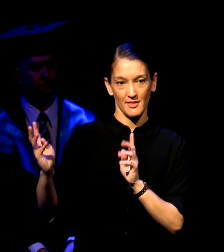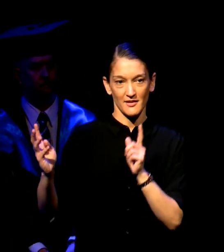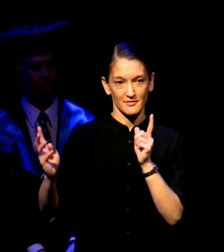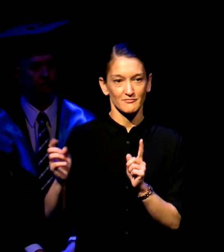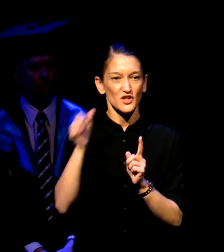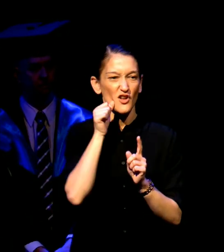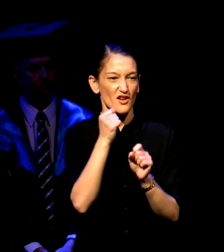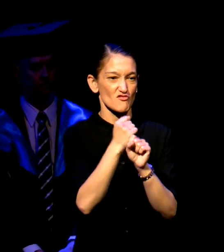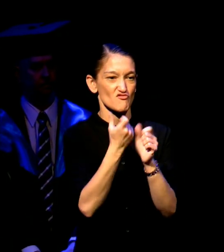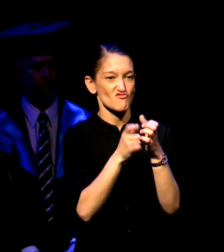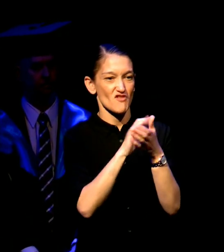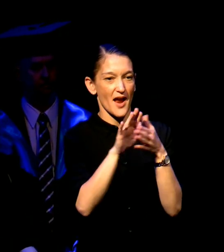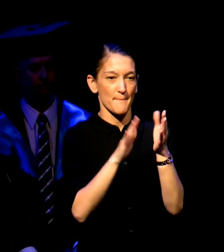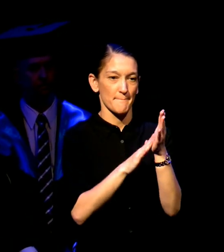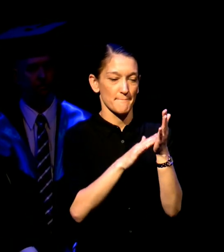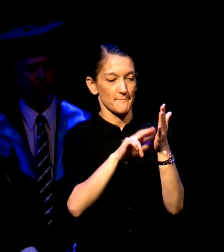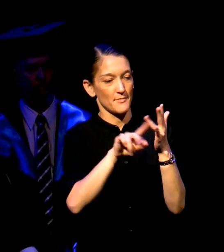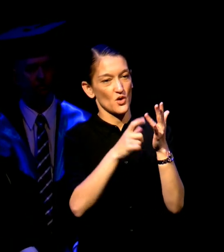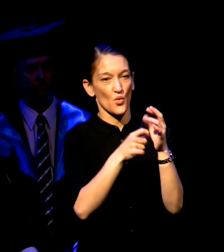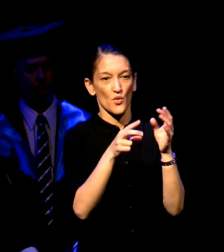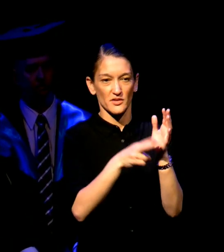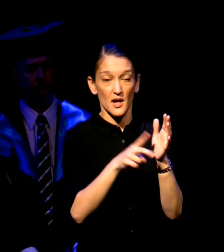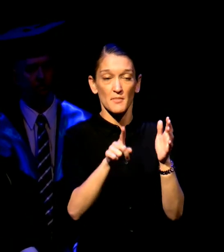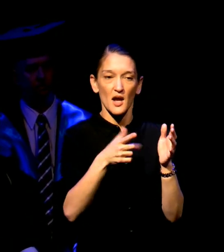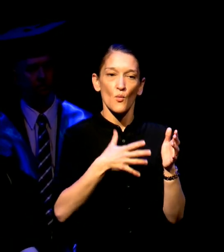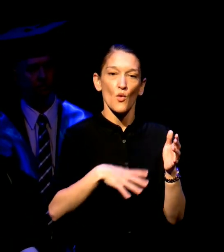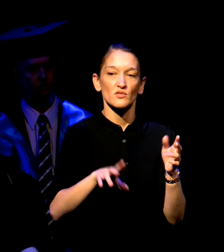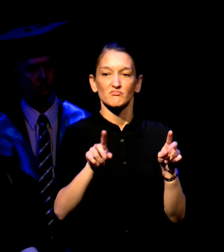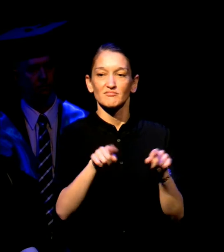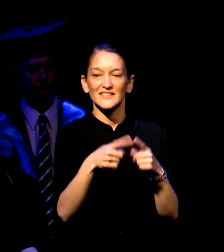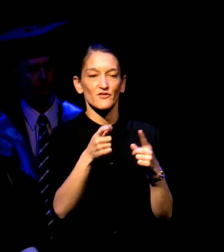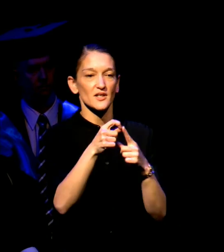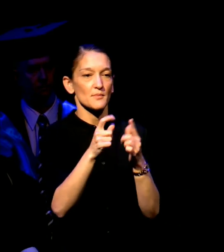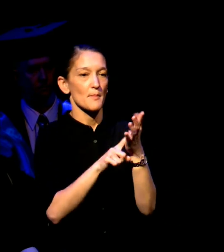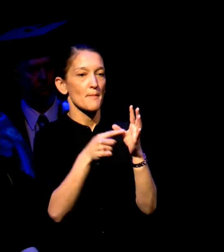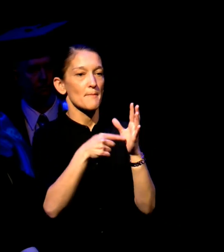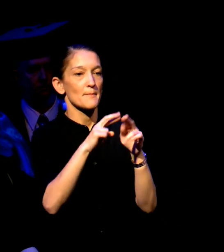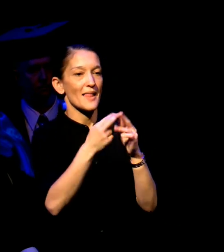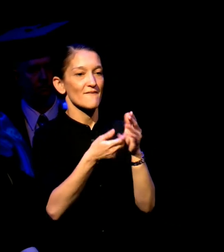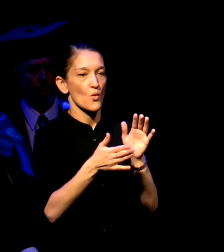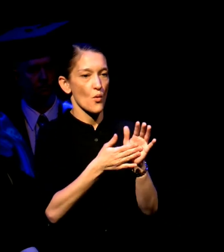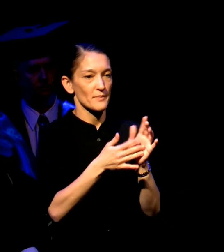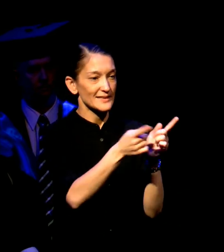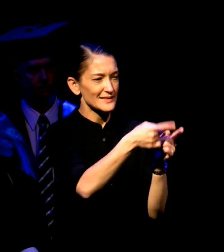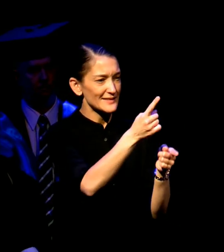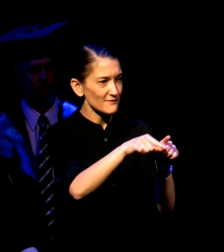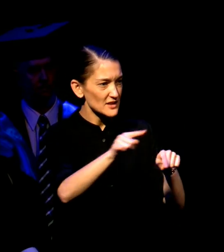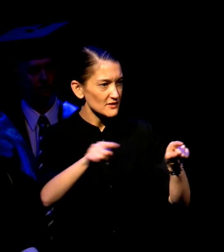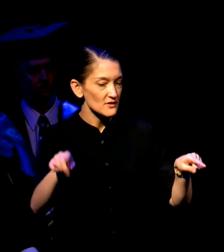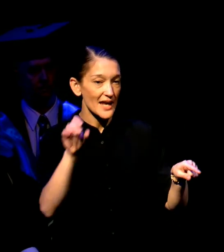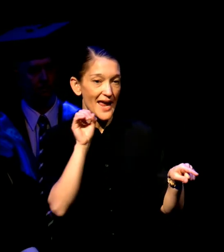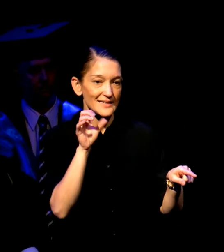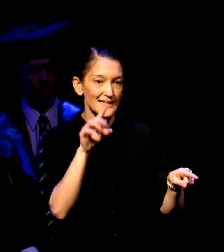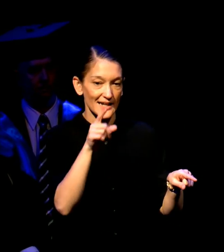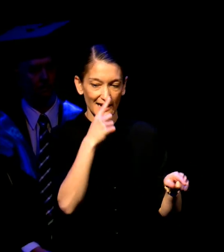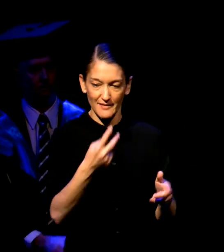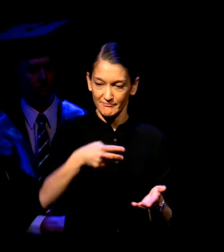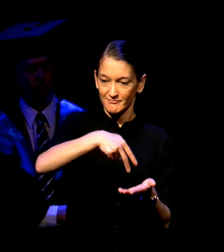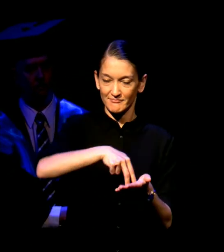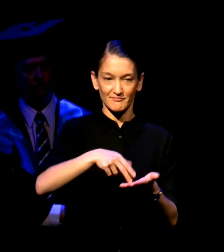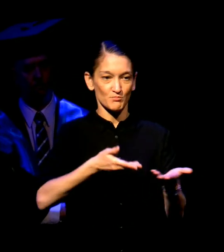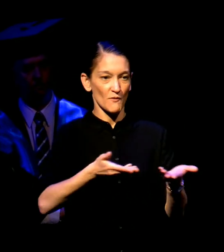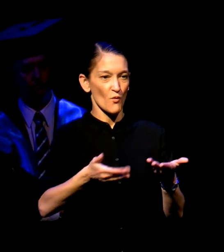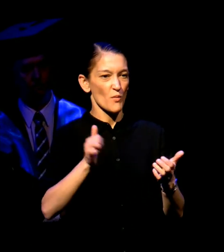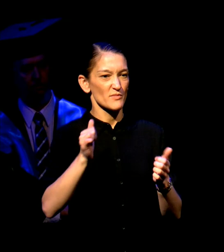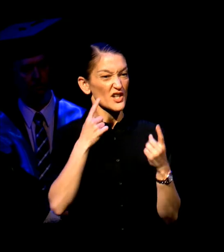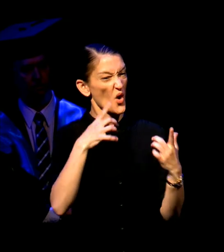Graham Norton, but I also wanted a platform where fellow variety entertainers could perform and showcase their talents. We don't